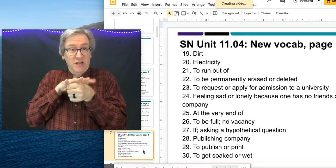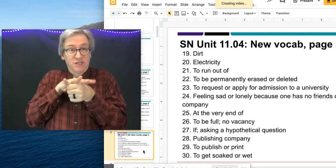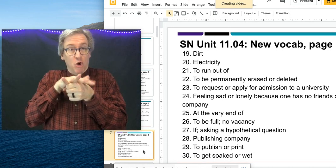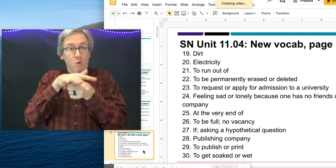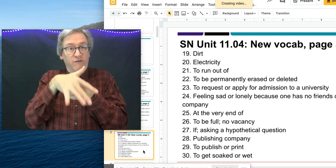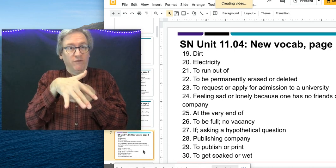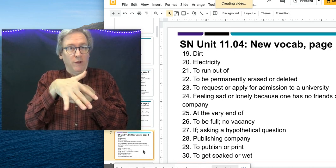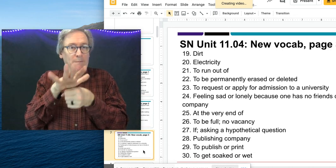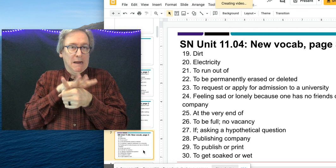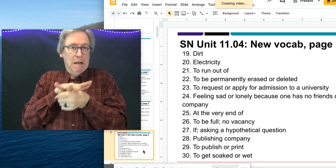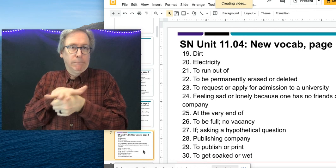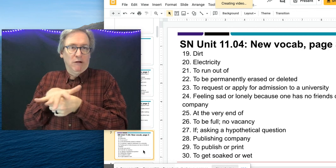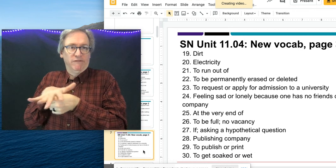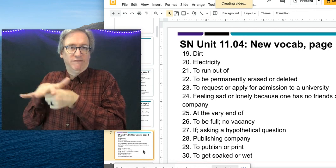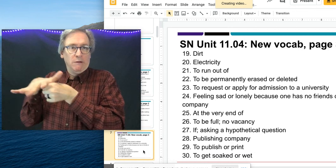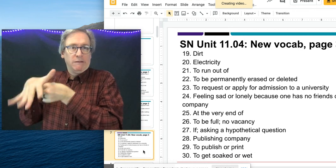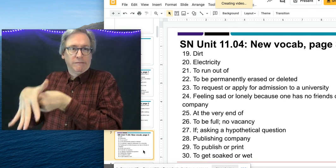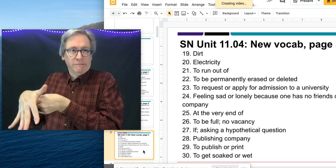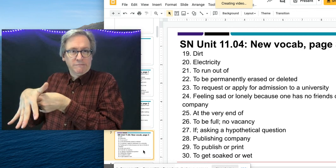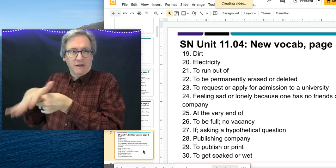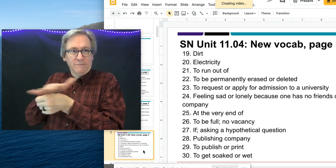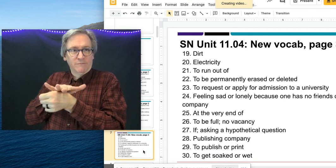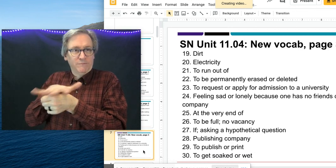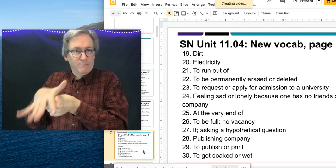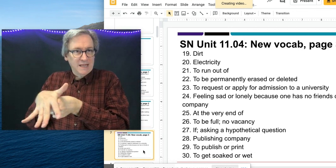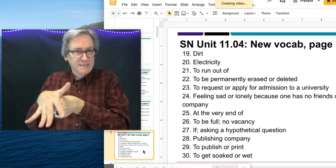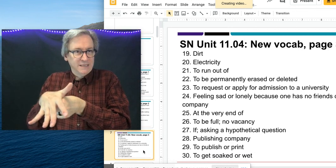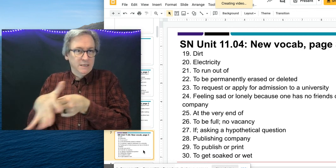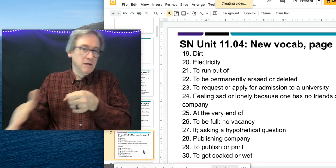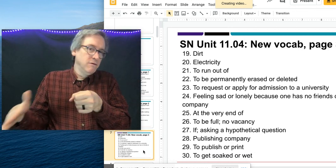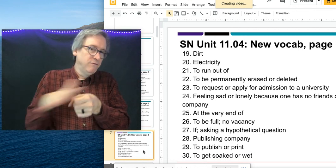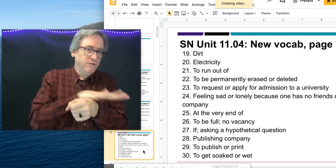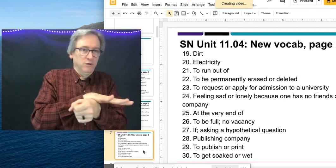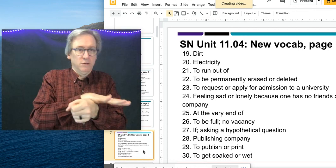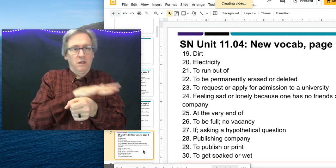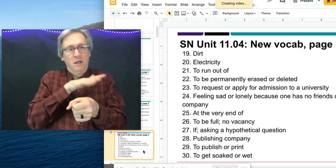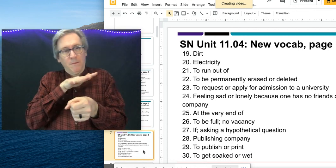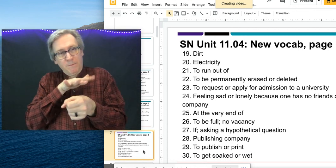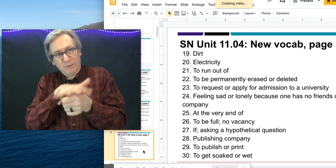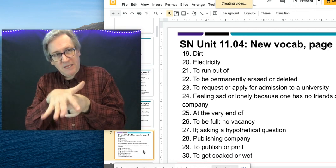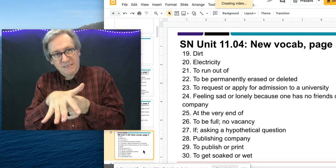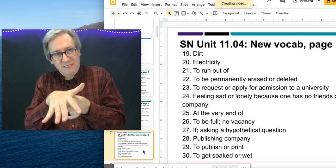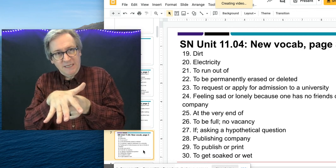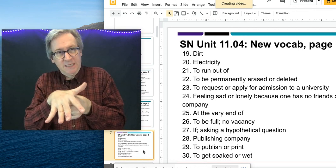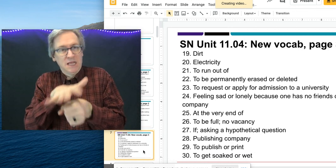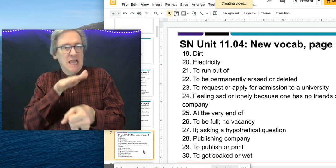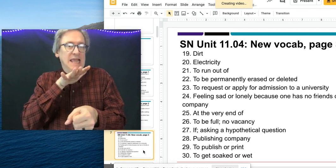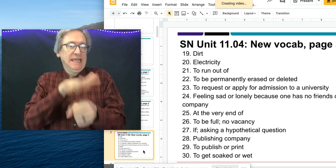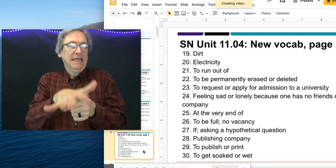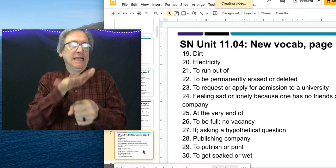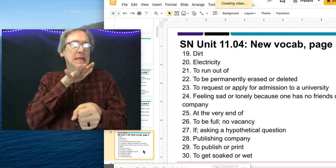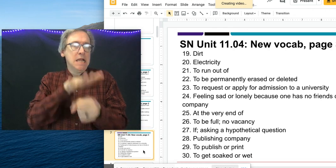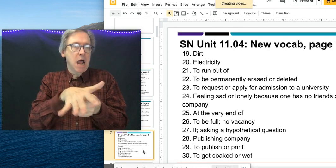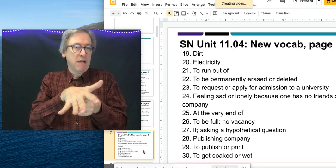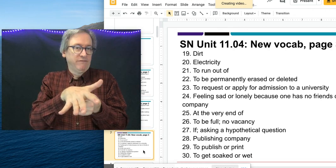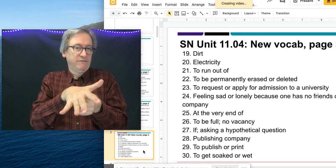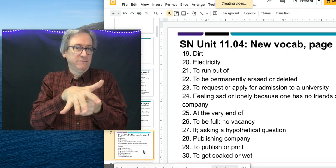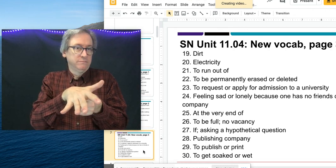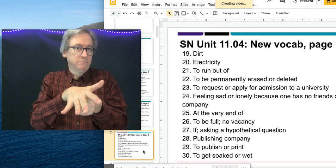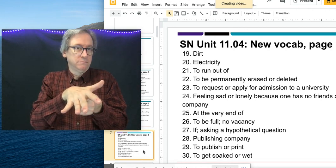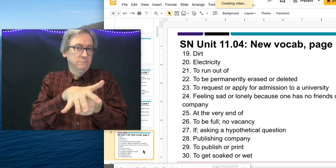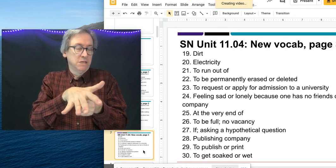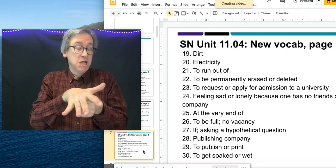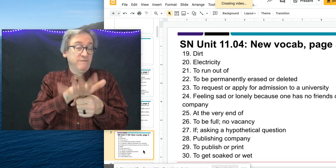is when it's overflowing. My cup overfloweth, right? Plenty. Full, plenty,